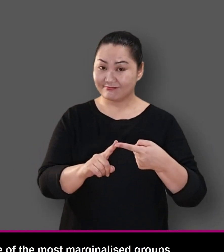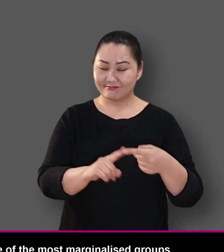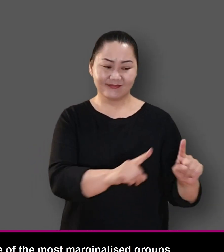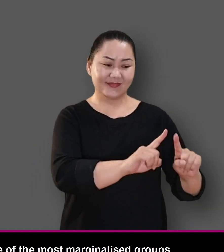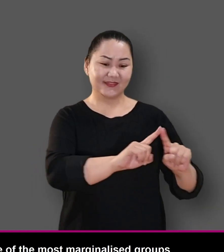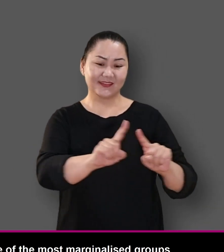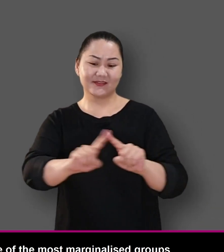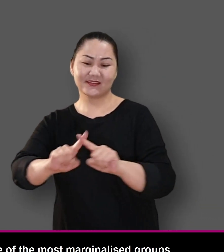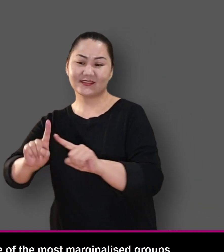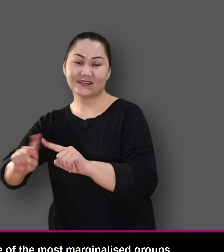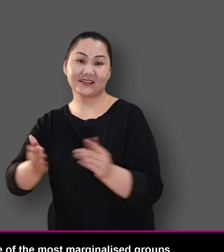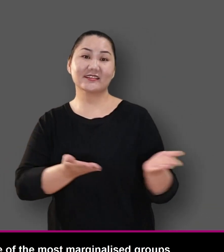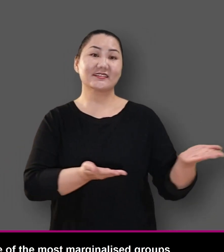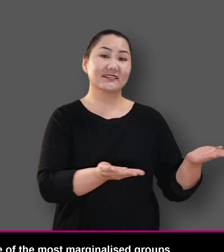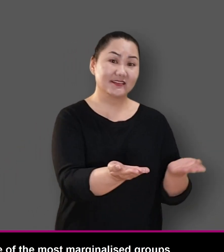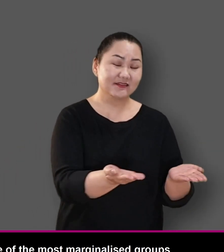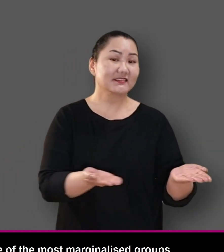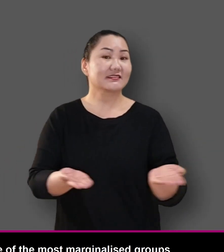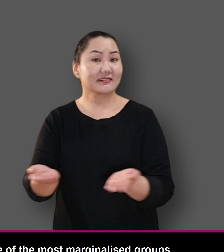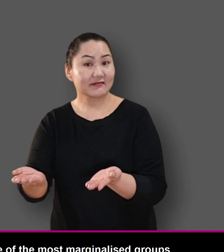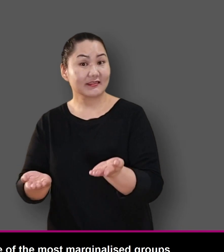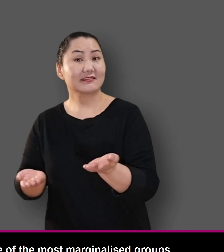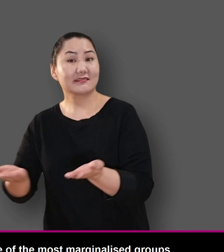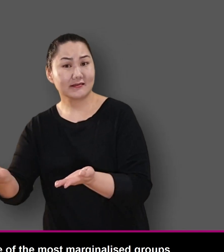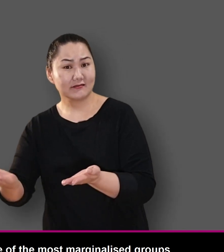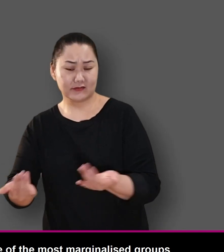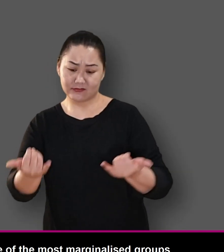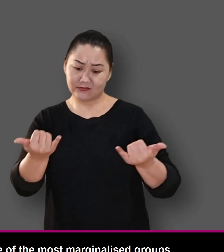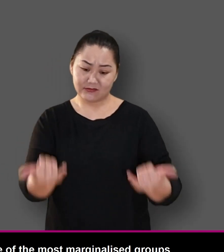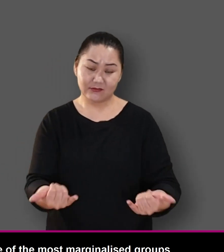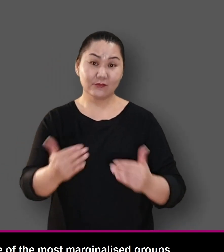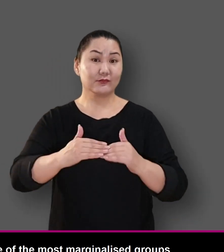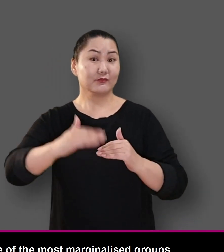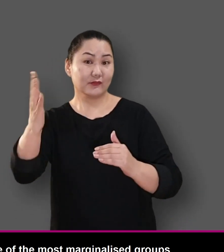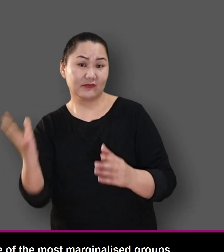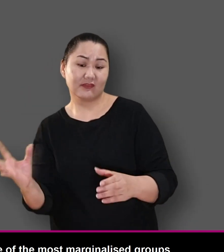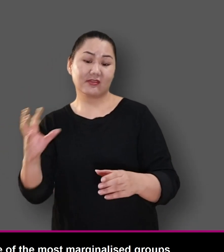Public services are inclusive of the most marginalized groups